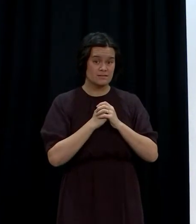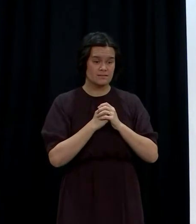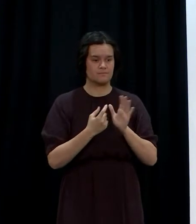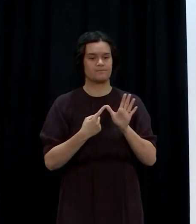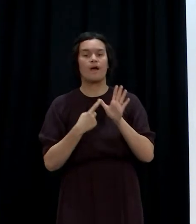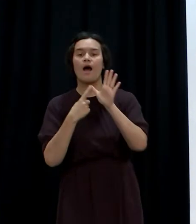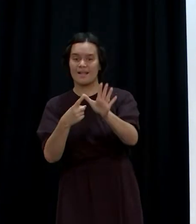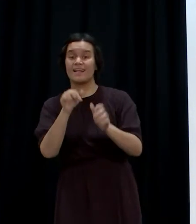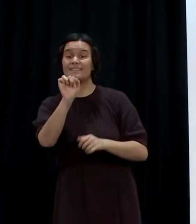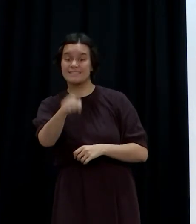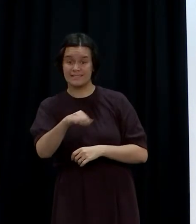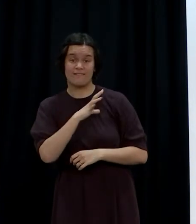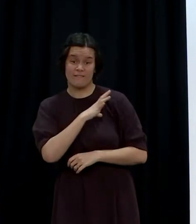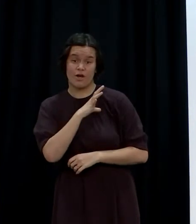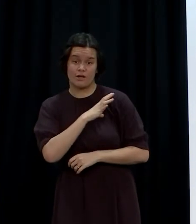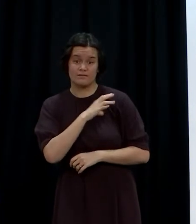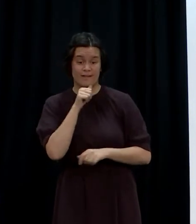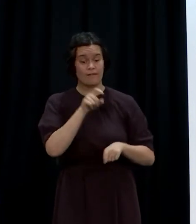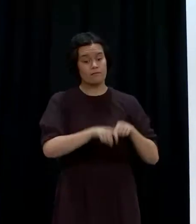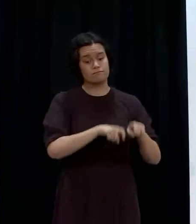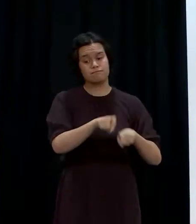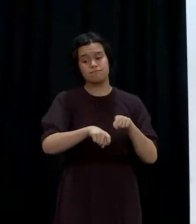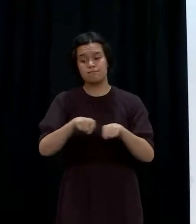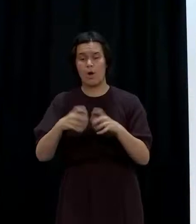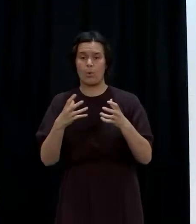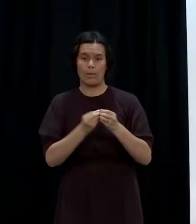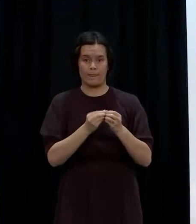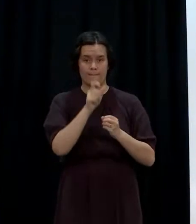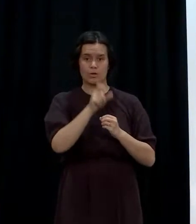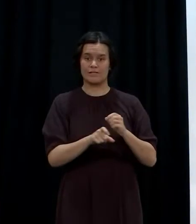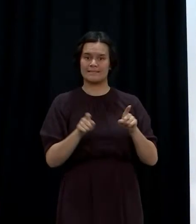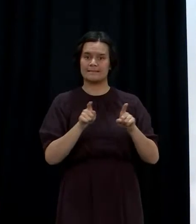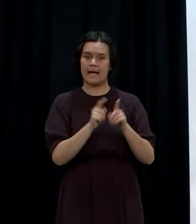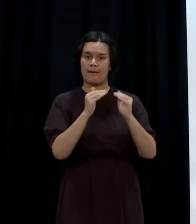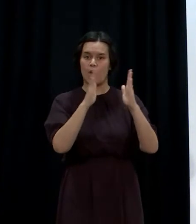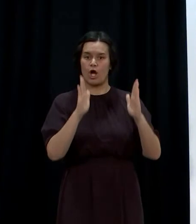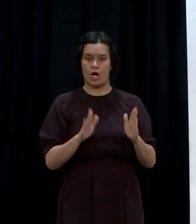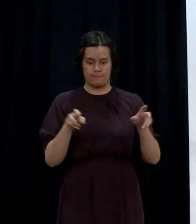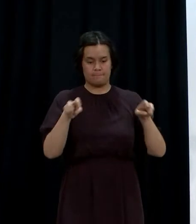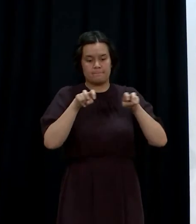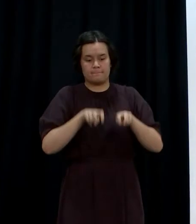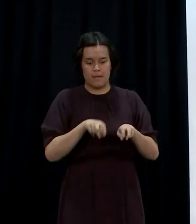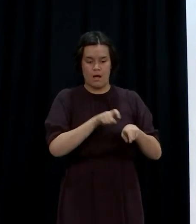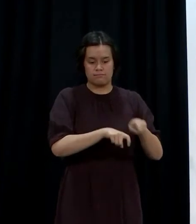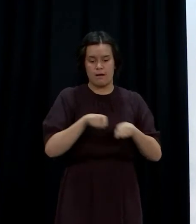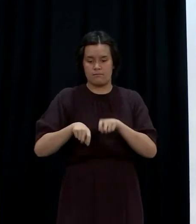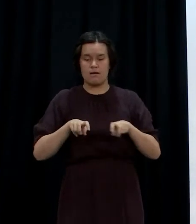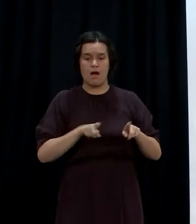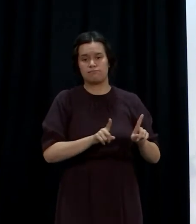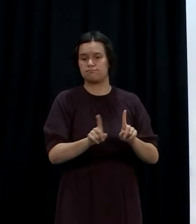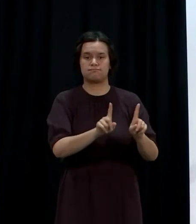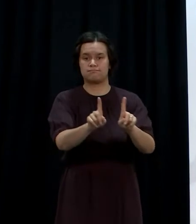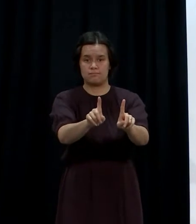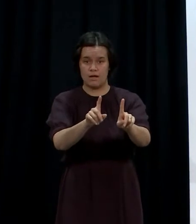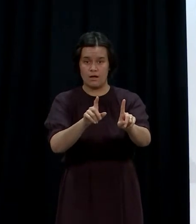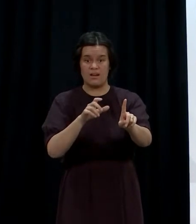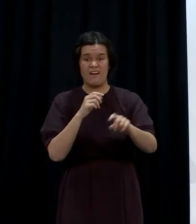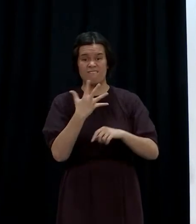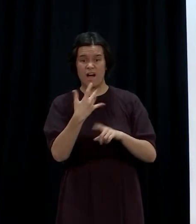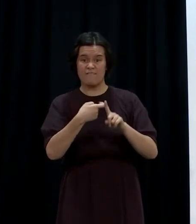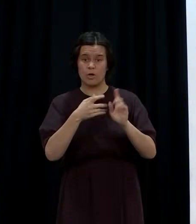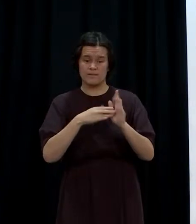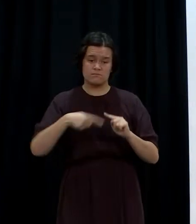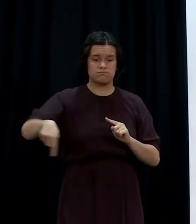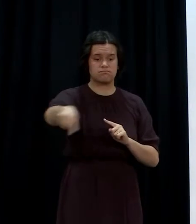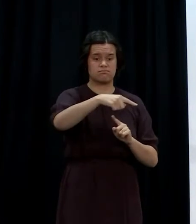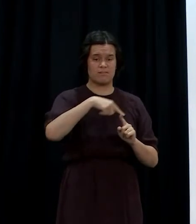is. And the Prime Minister's earlier talked about if you are keeping well away from other people and you're undertaking what may